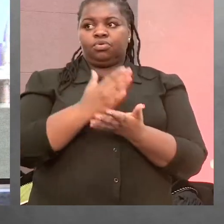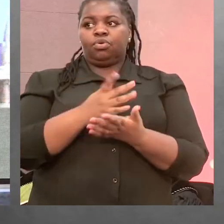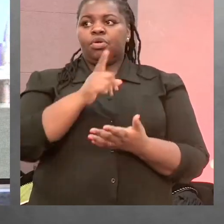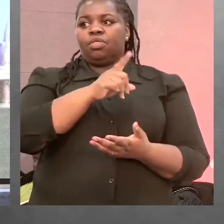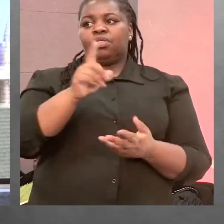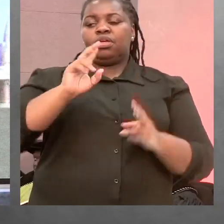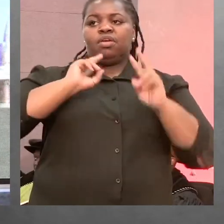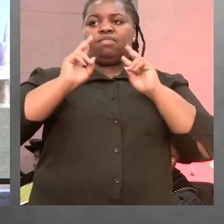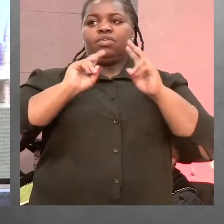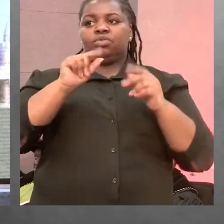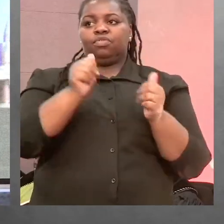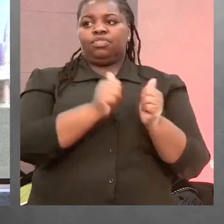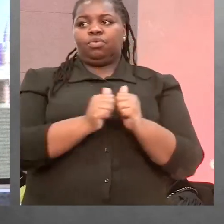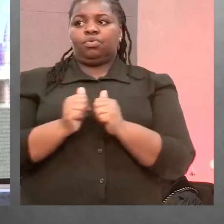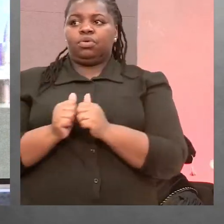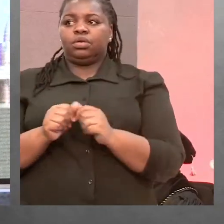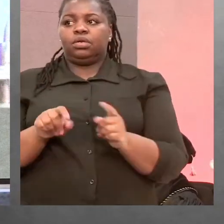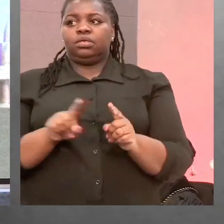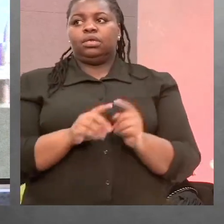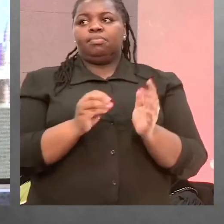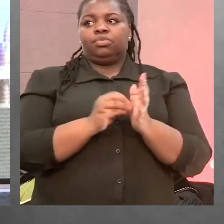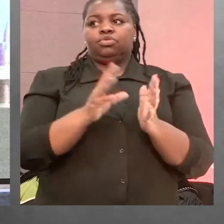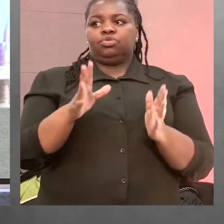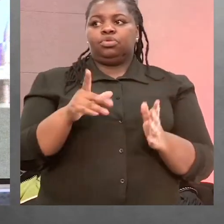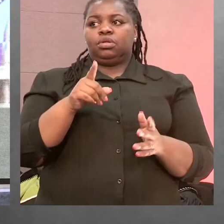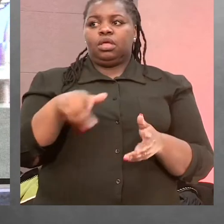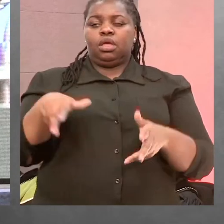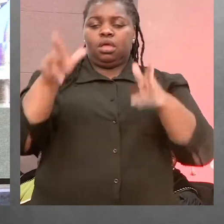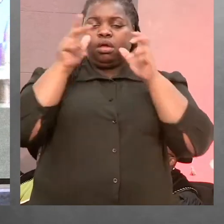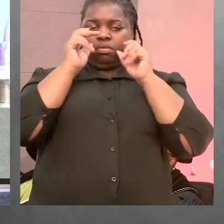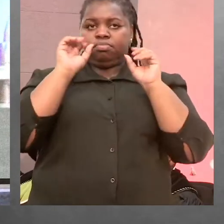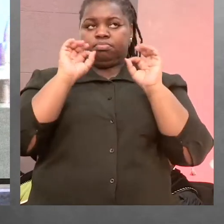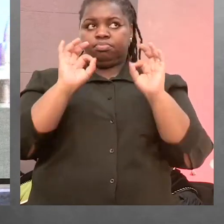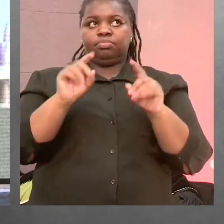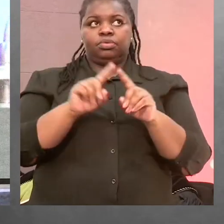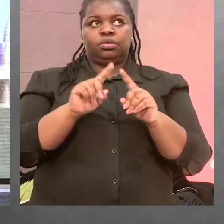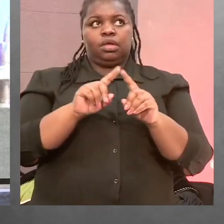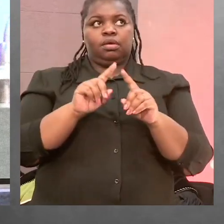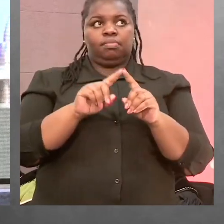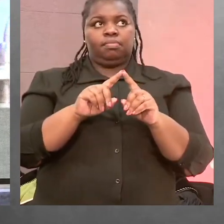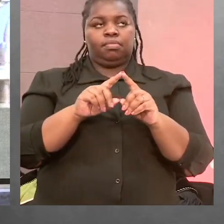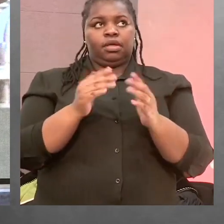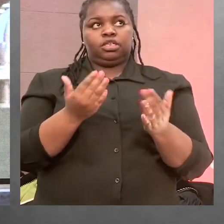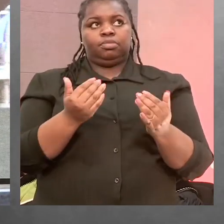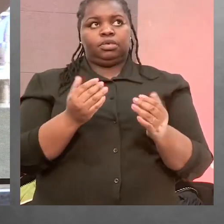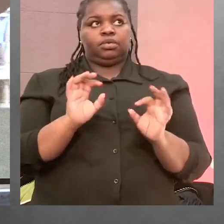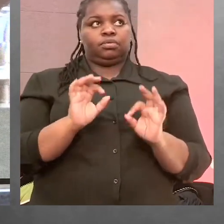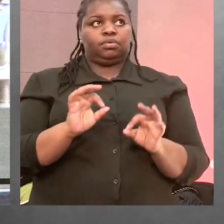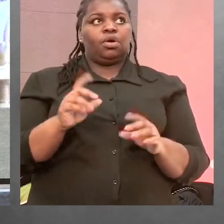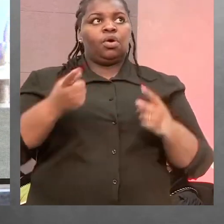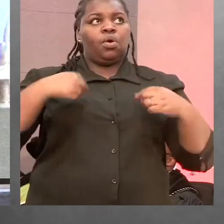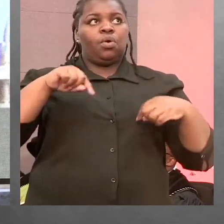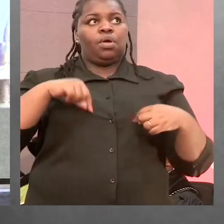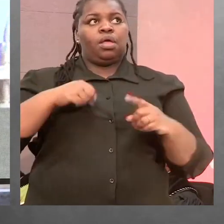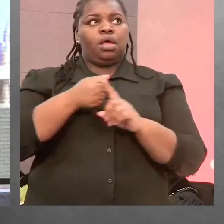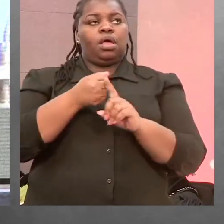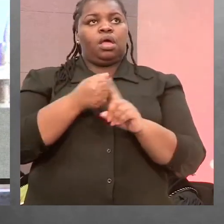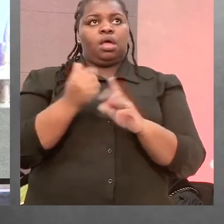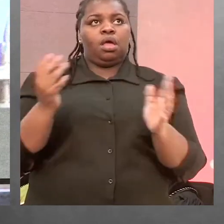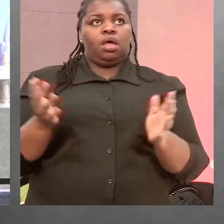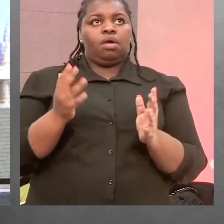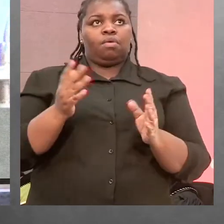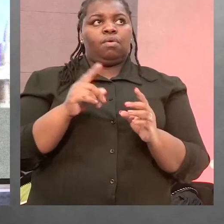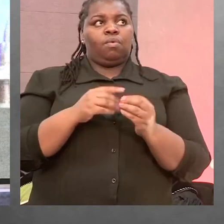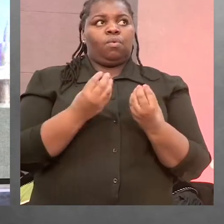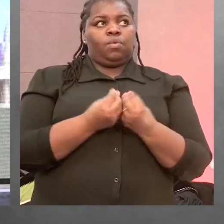of our colleagues and students are heard and respected. We are the advocates of the fairness and equity